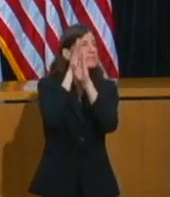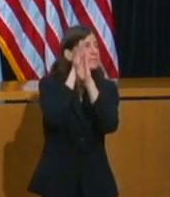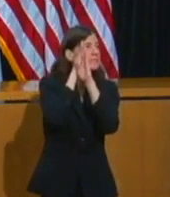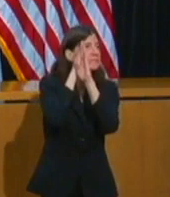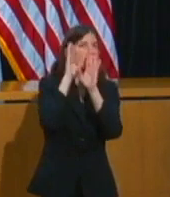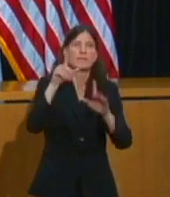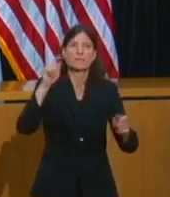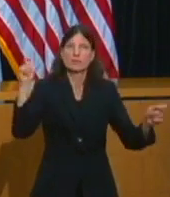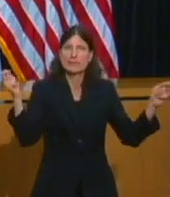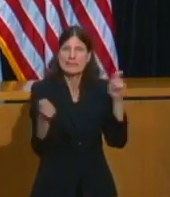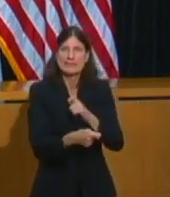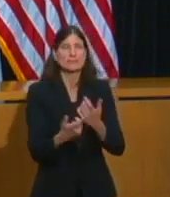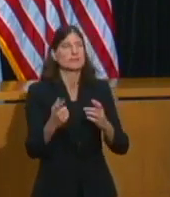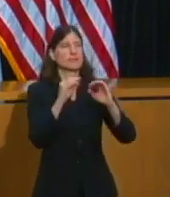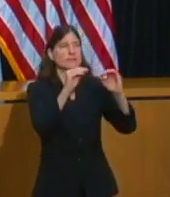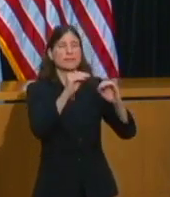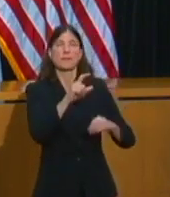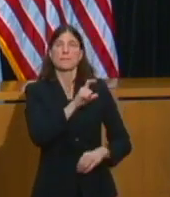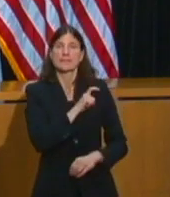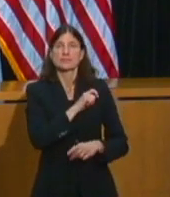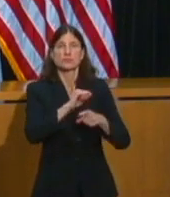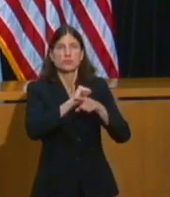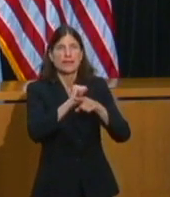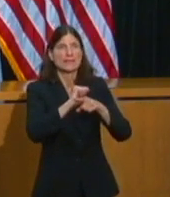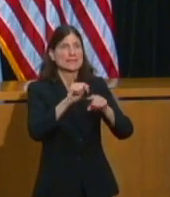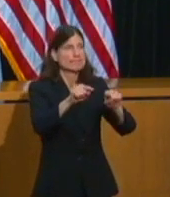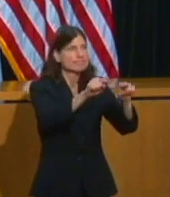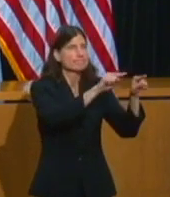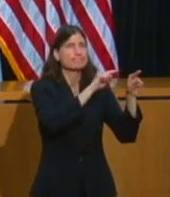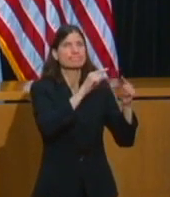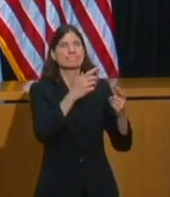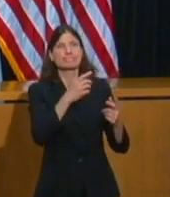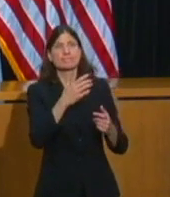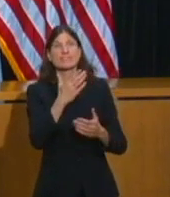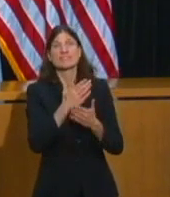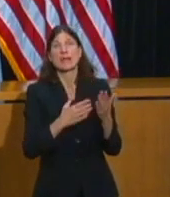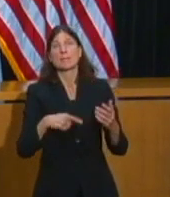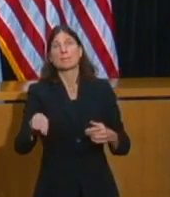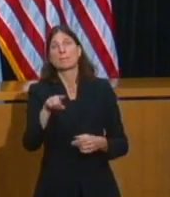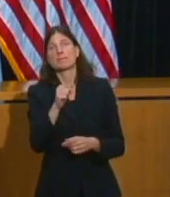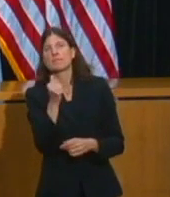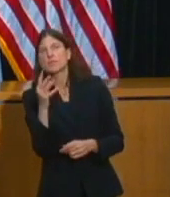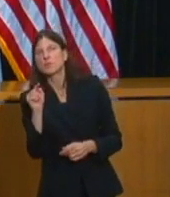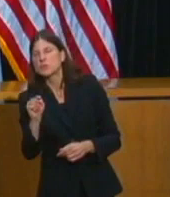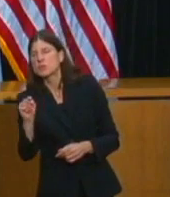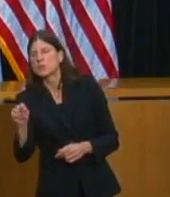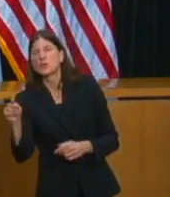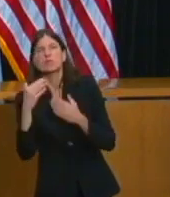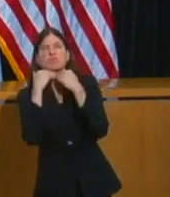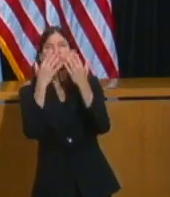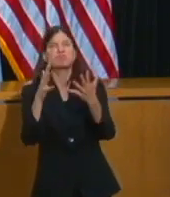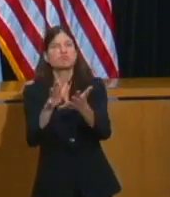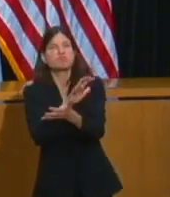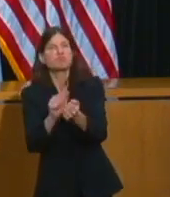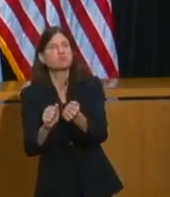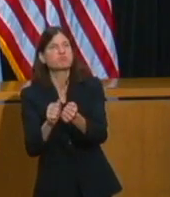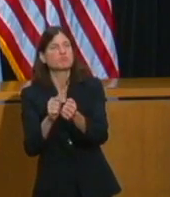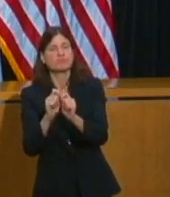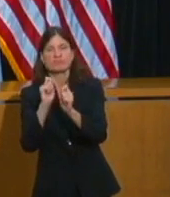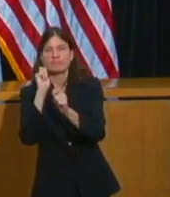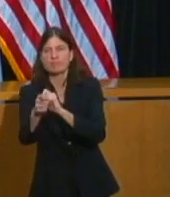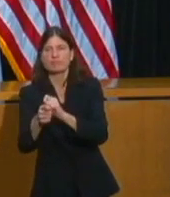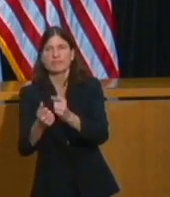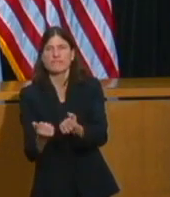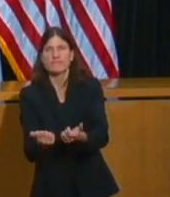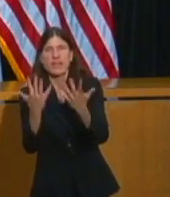very bad actors who are running under the cover of those protests and inflicting property damage